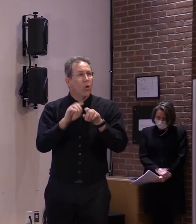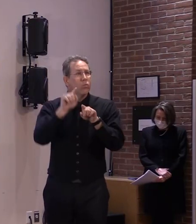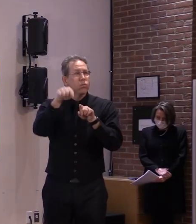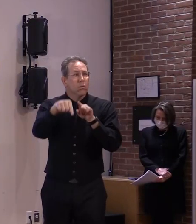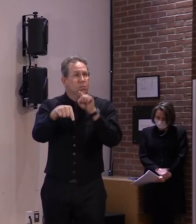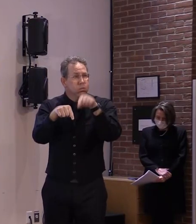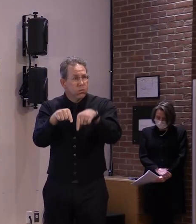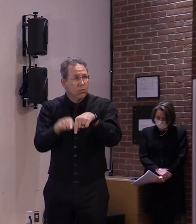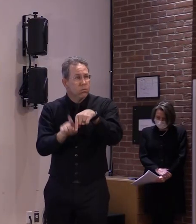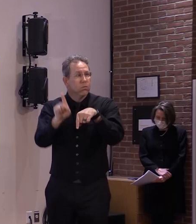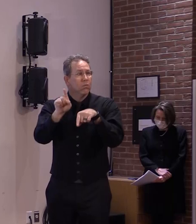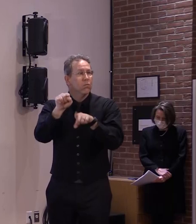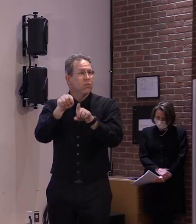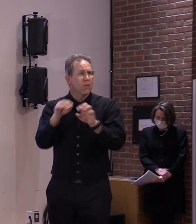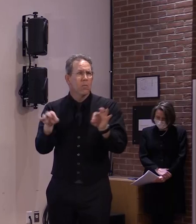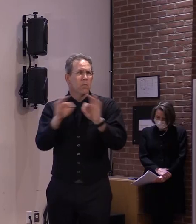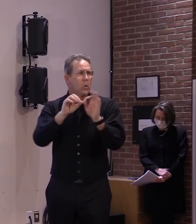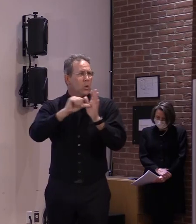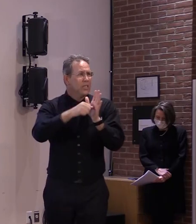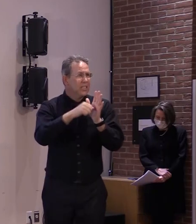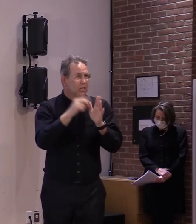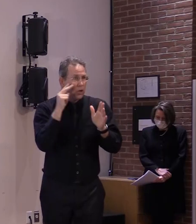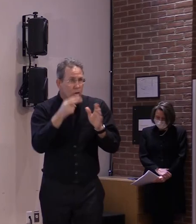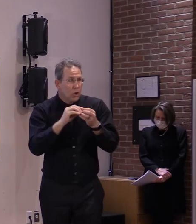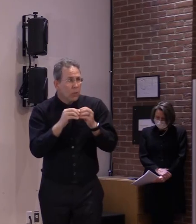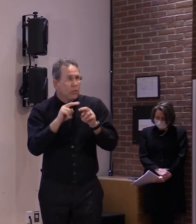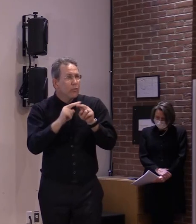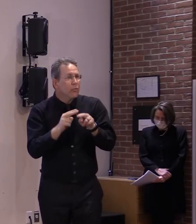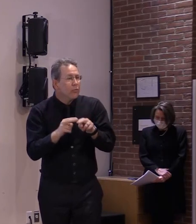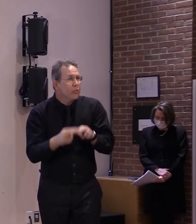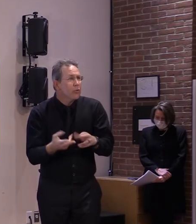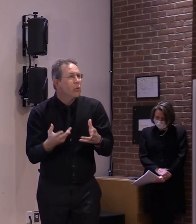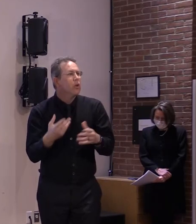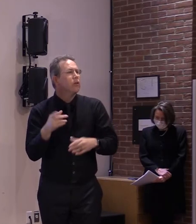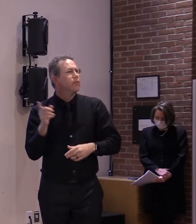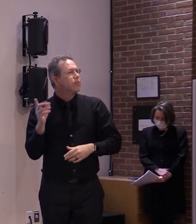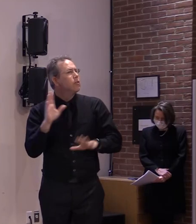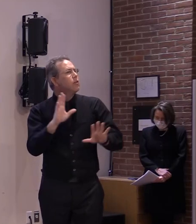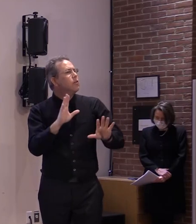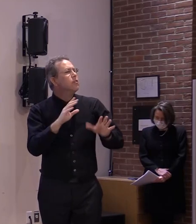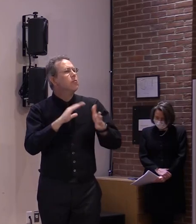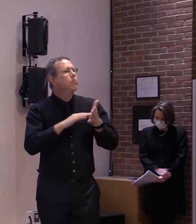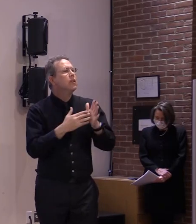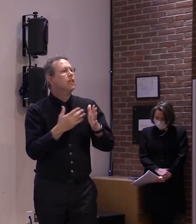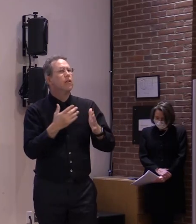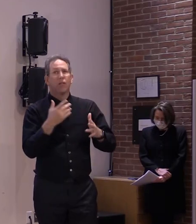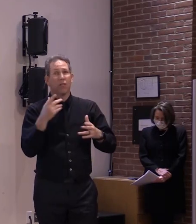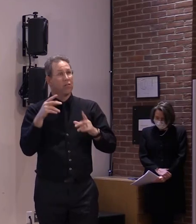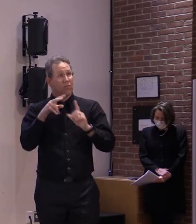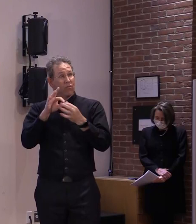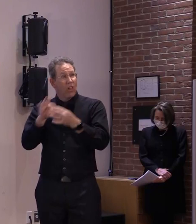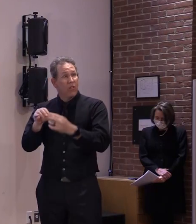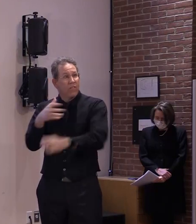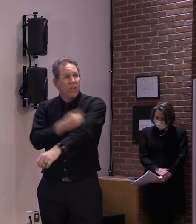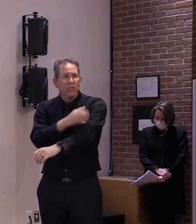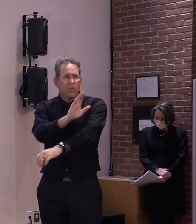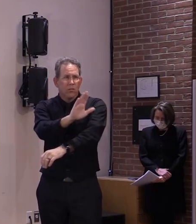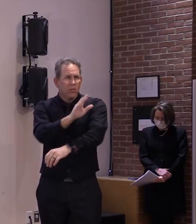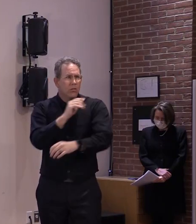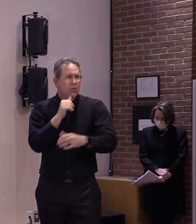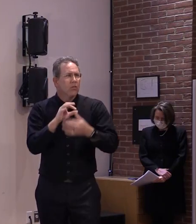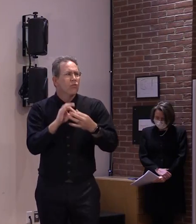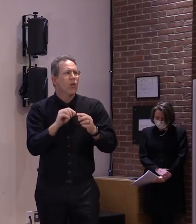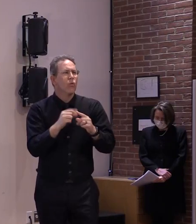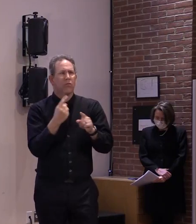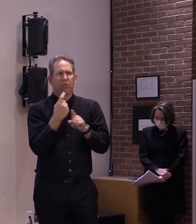numbers among younger Vermonters are likely not the result of vaccination. These age groups just became fully eligible, and